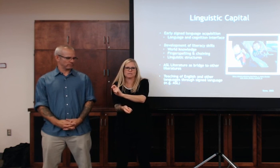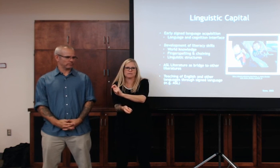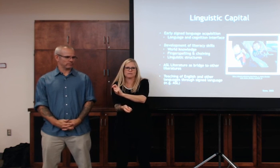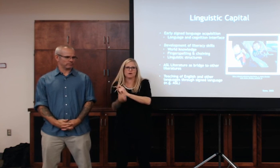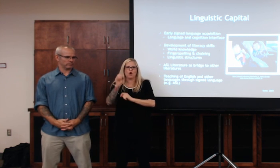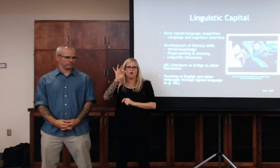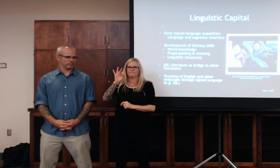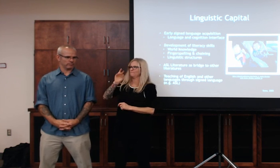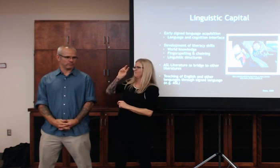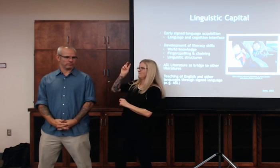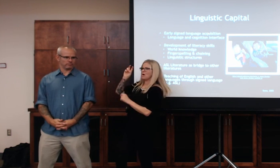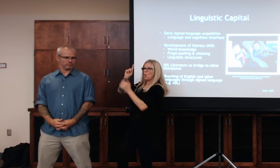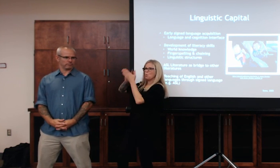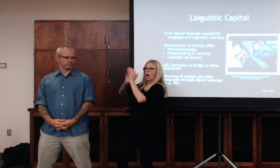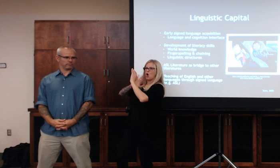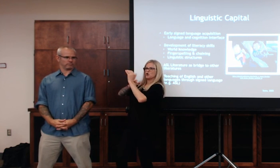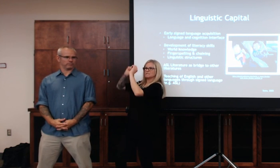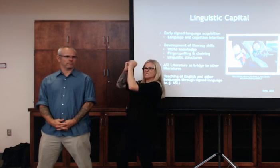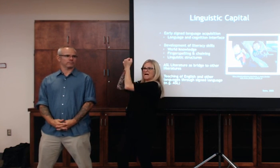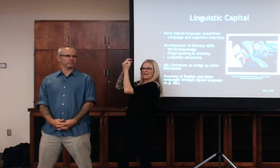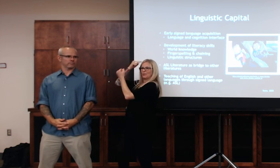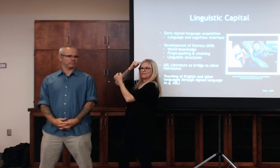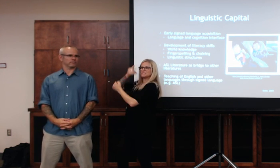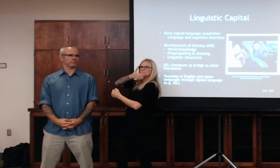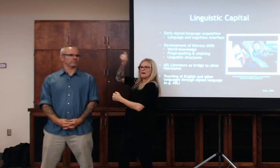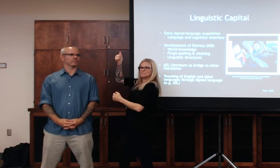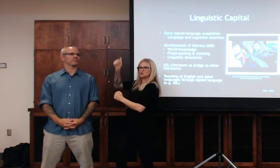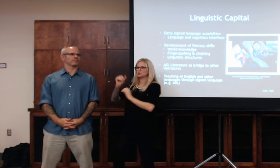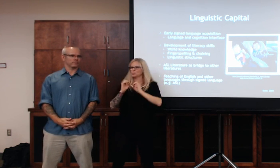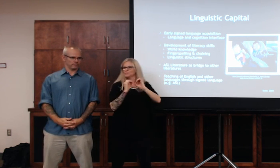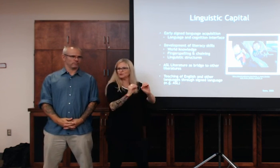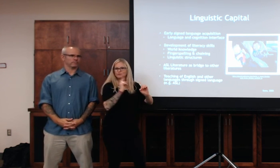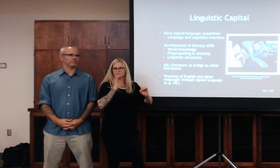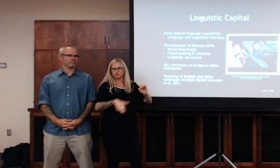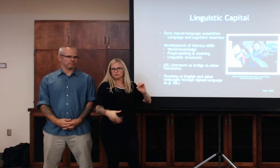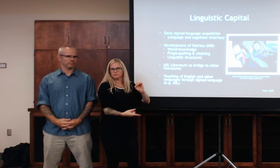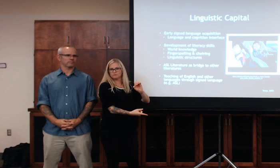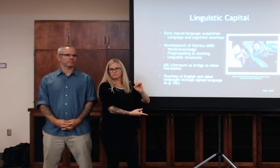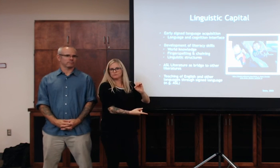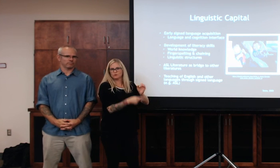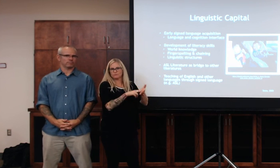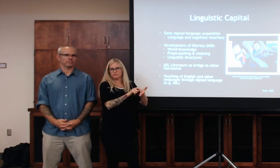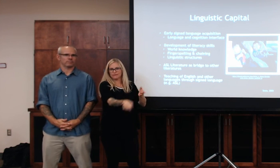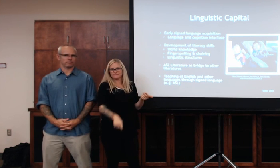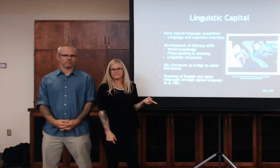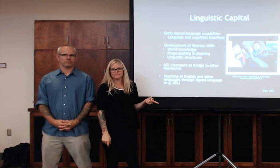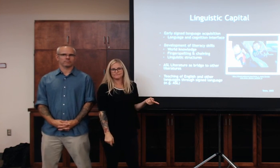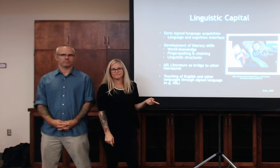modifications of what our society thinks is best to be able to teach deaf children how to read and write.